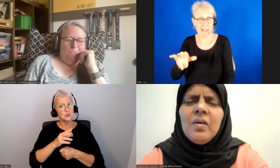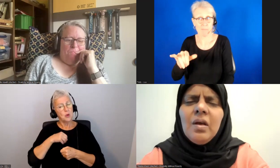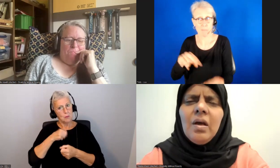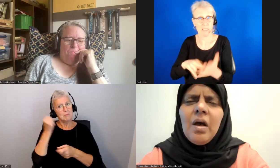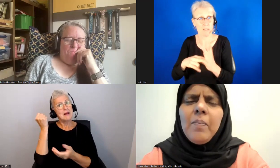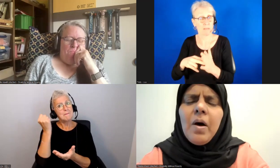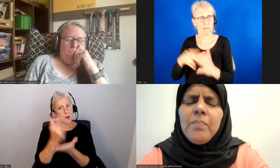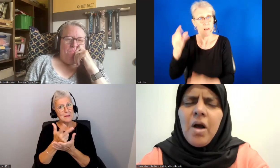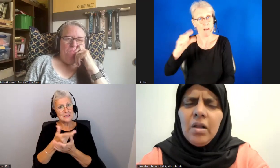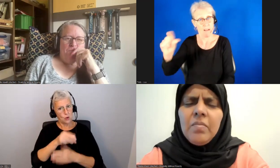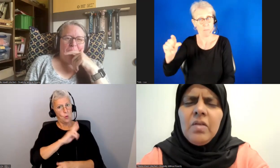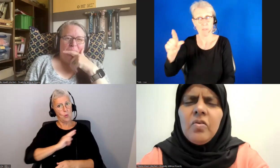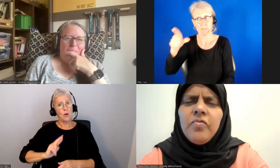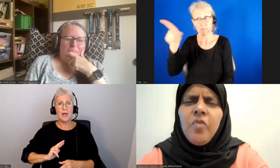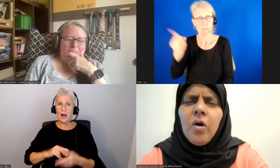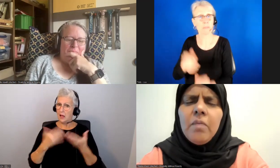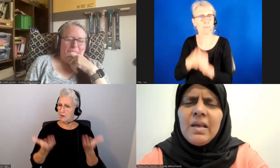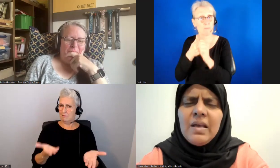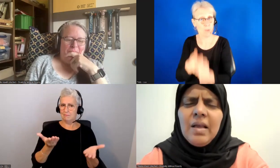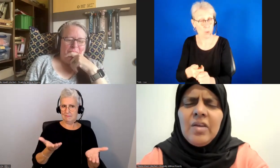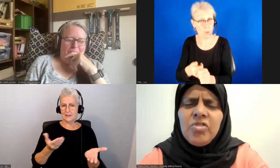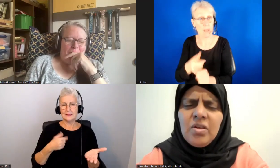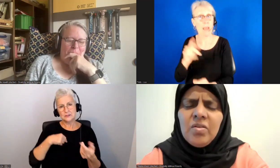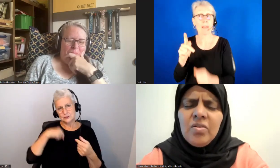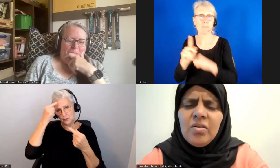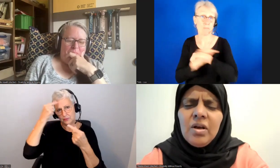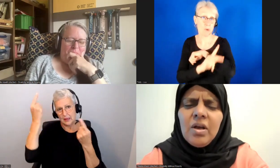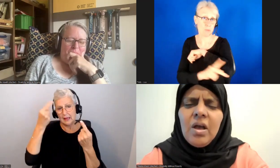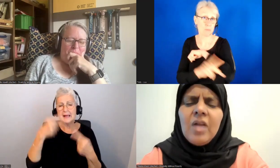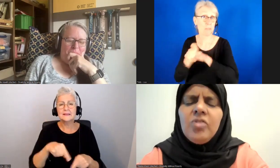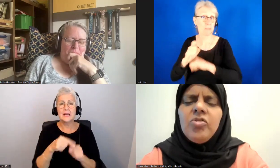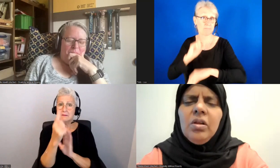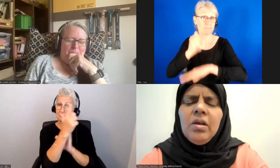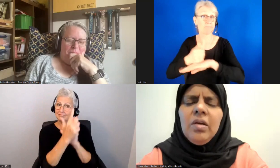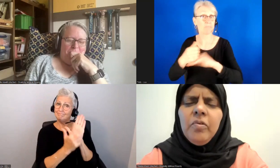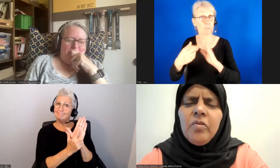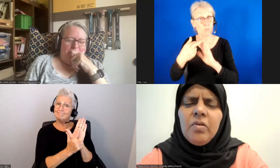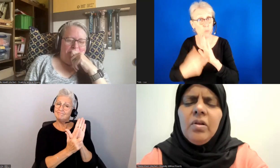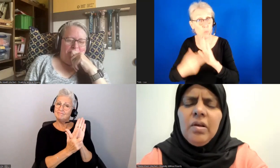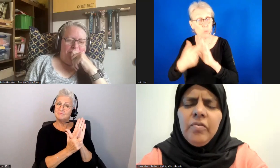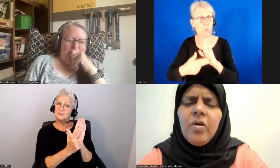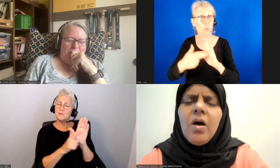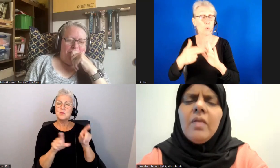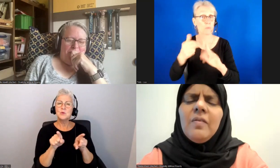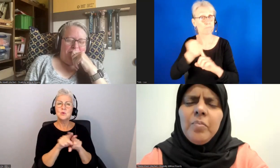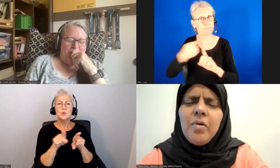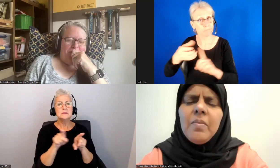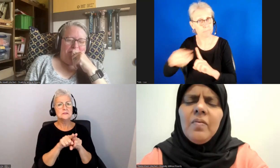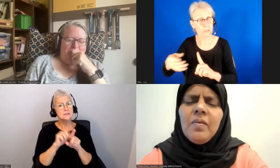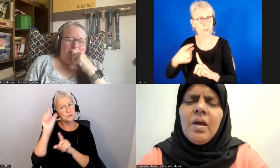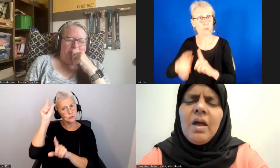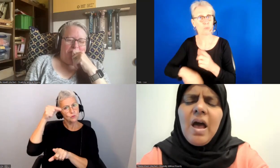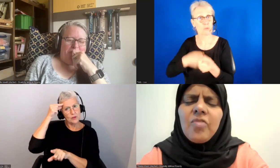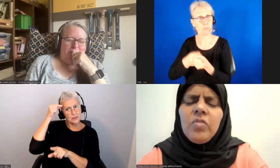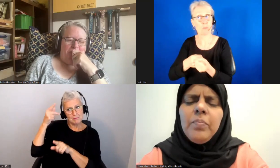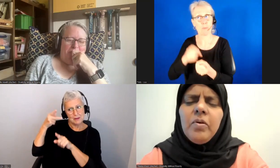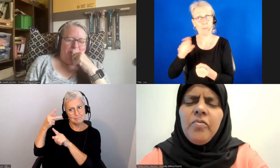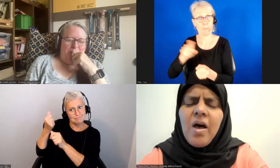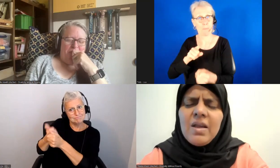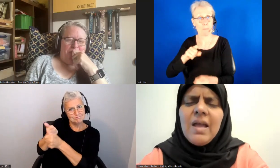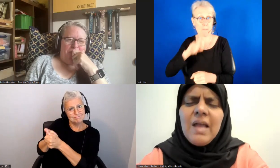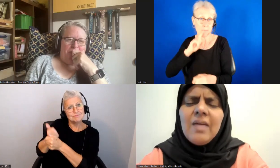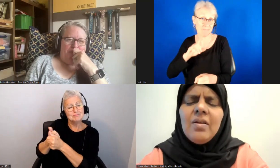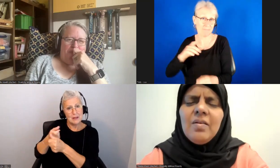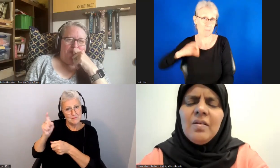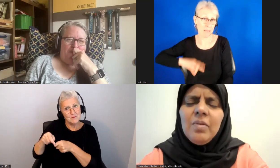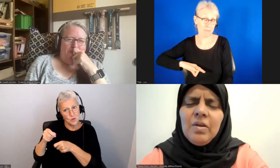government, upon parliament to form regulations and deliver on this promise, actually